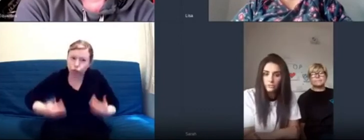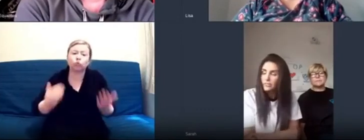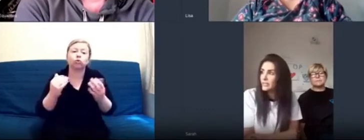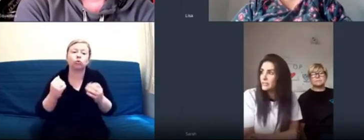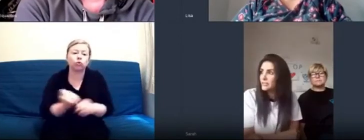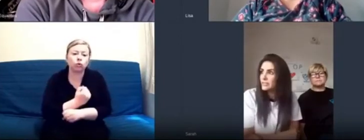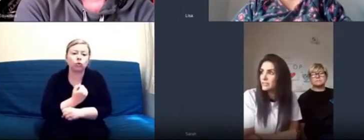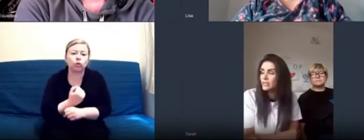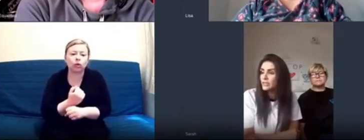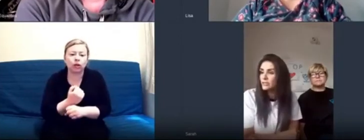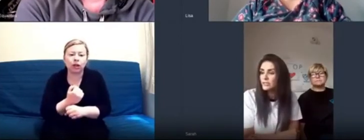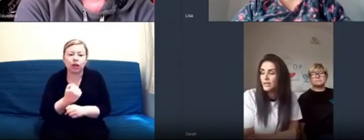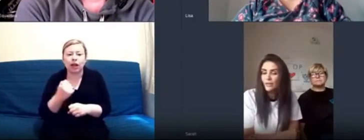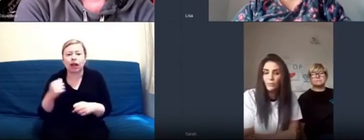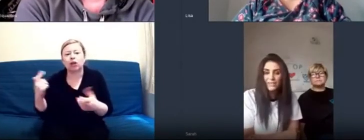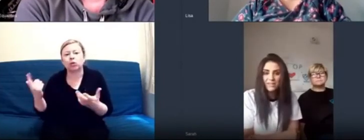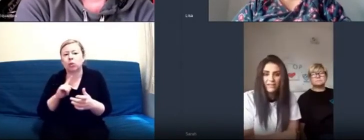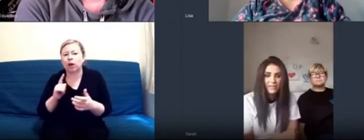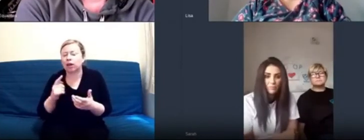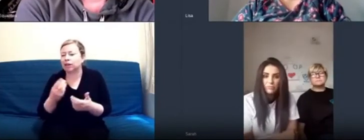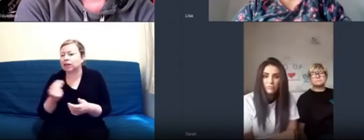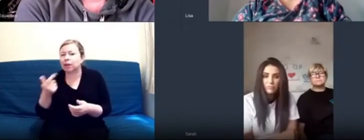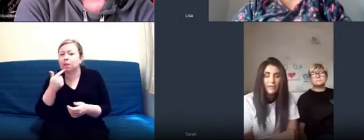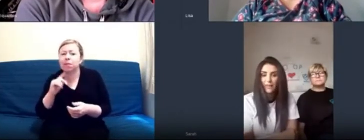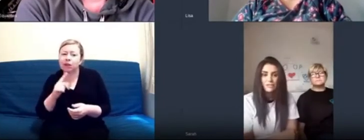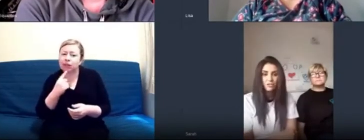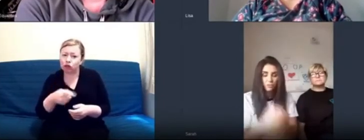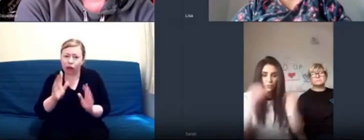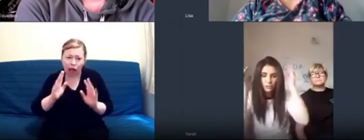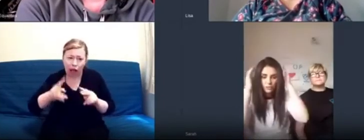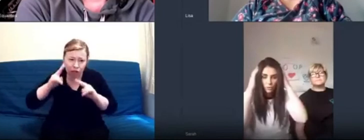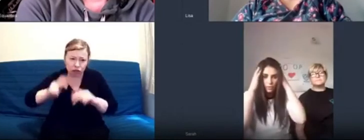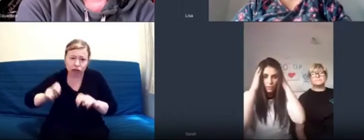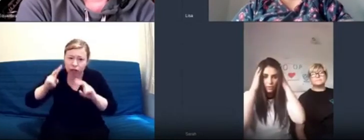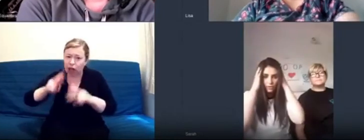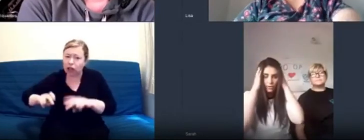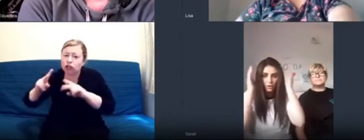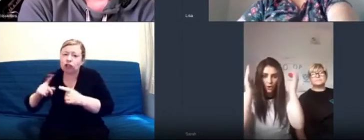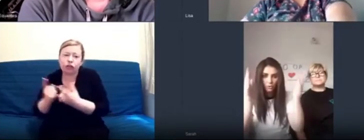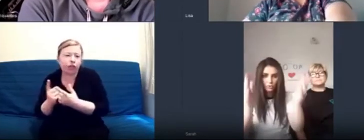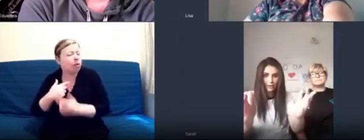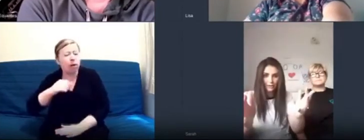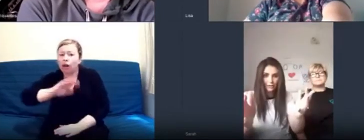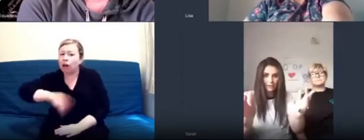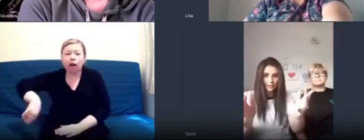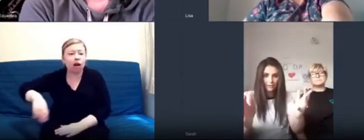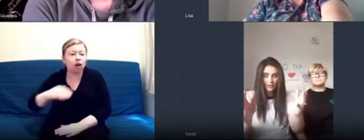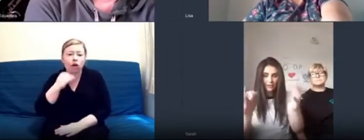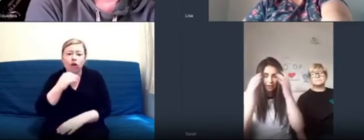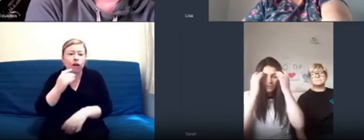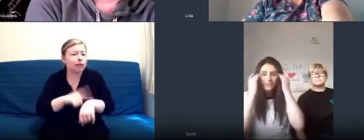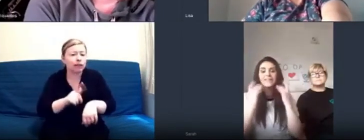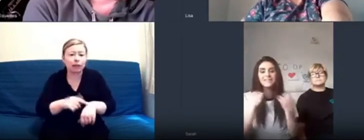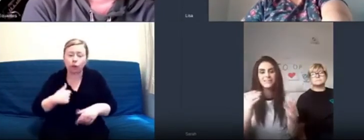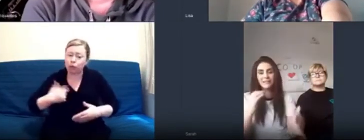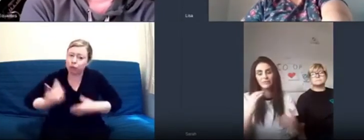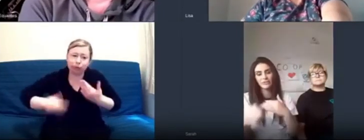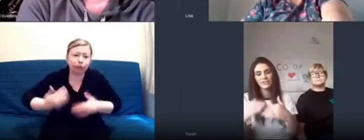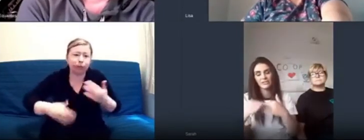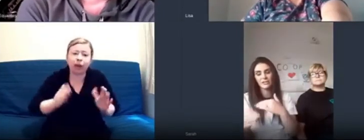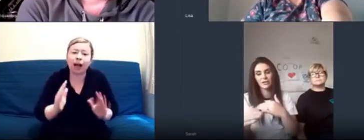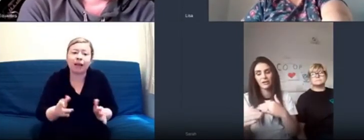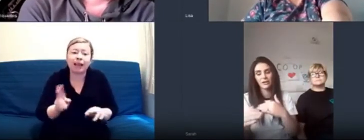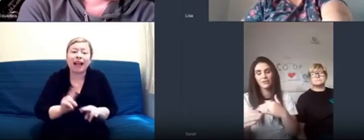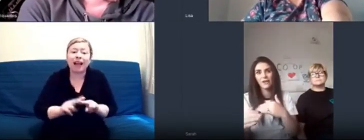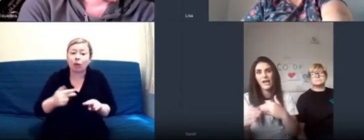be like, oh, you need to research this, and you need to. We didn't have time. That's the truth. We were just totally on autopilot. That if we'd had